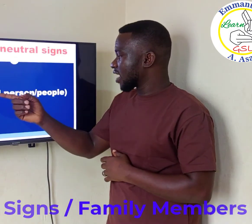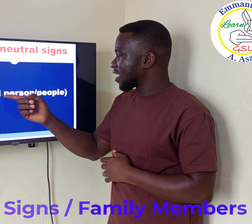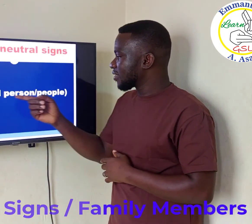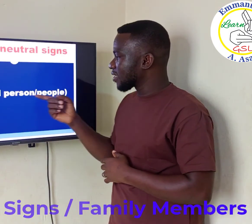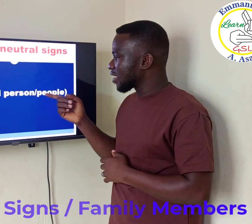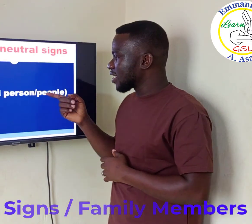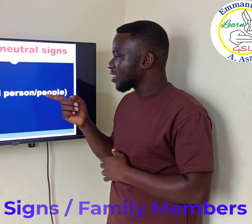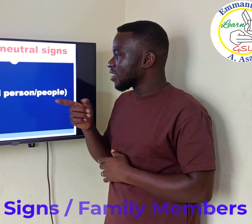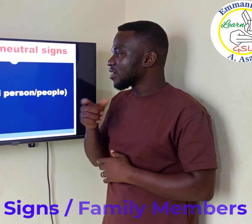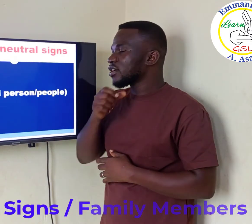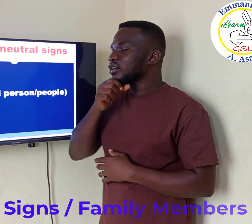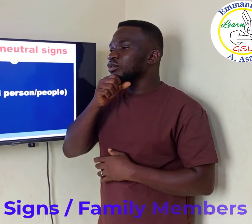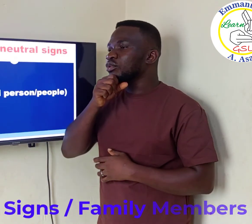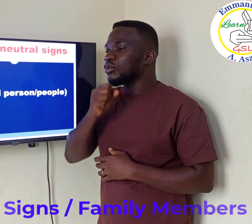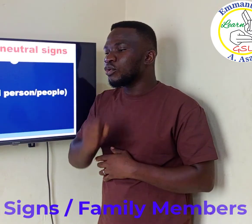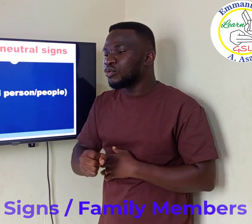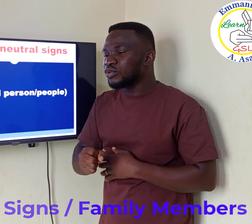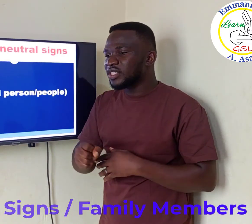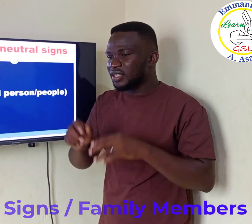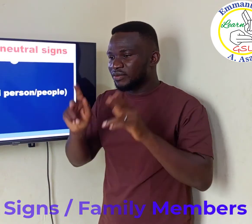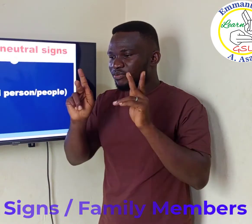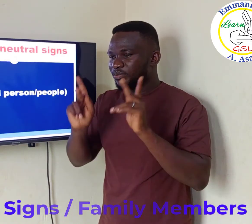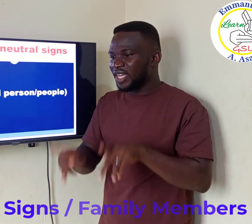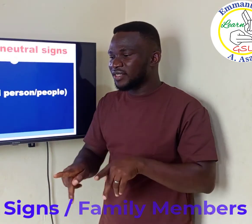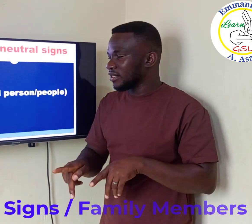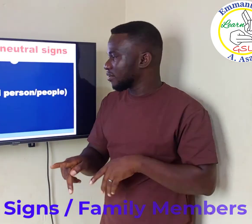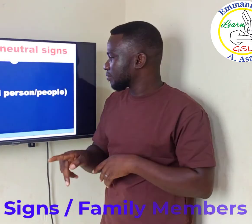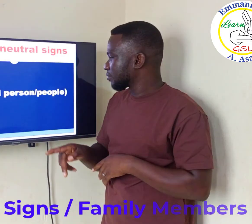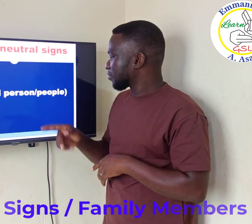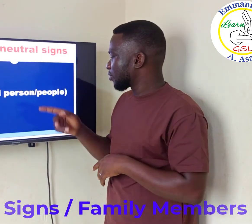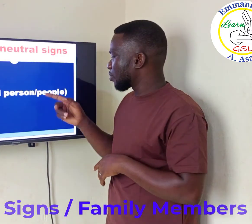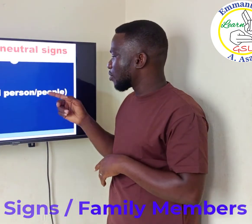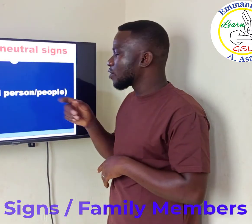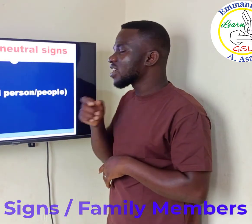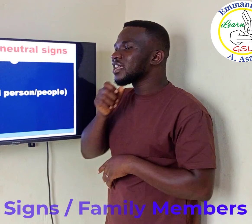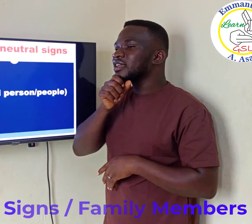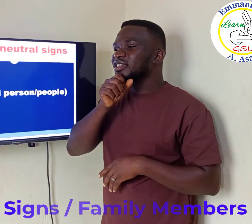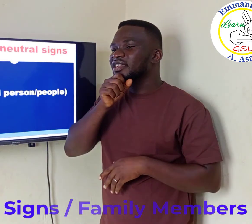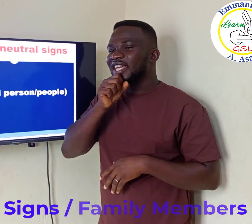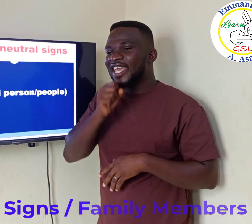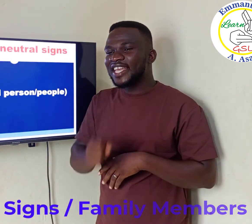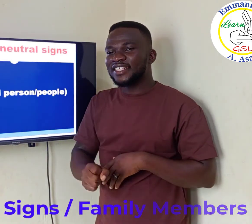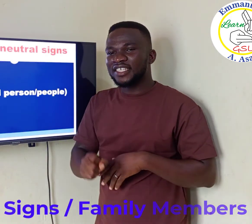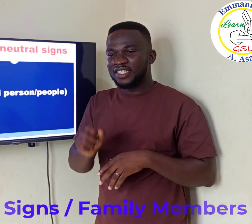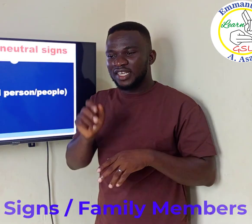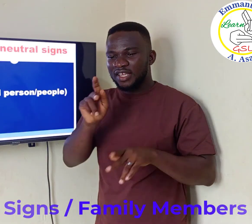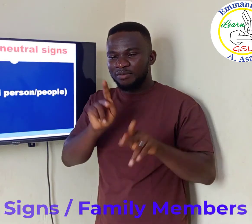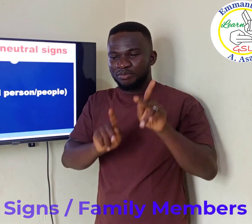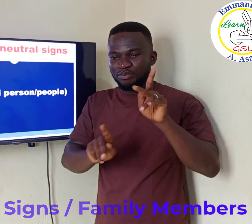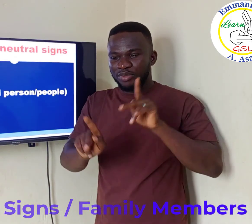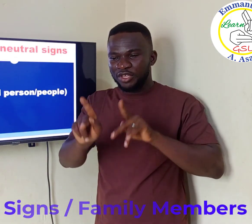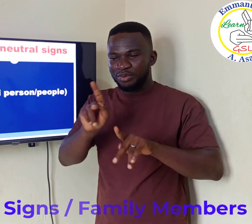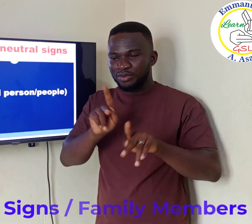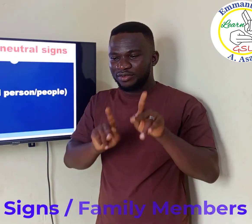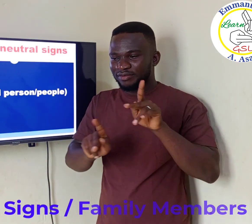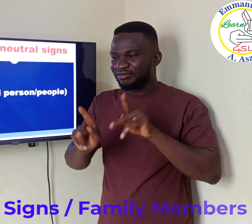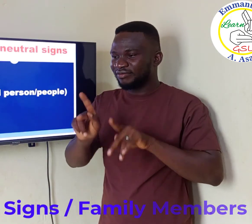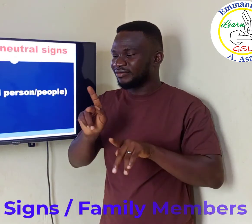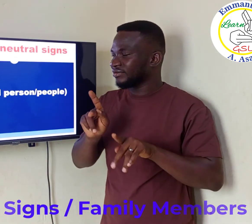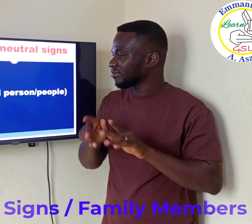then say old person or aged people.